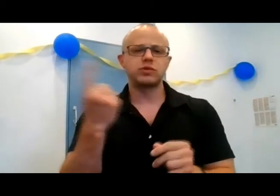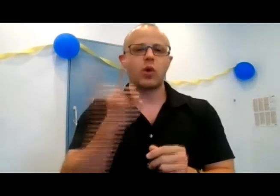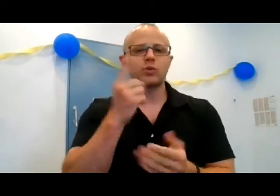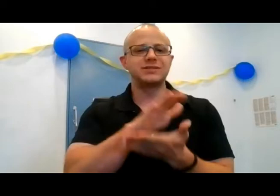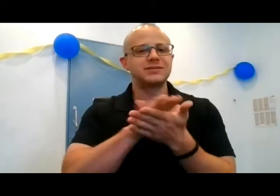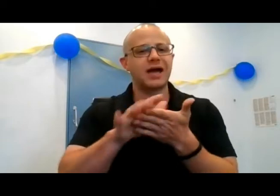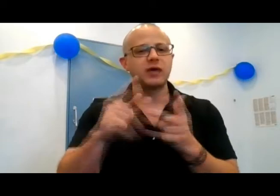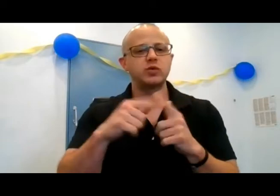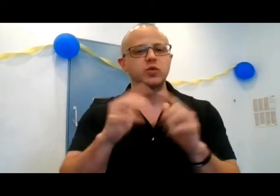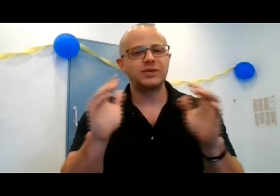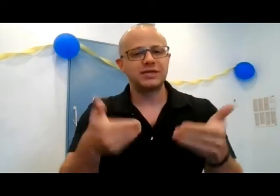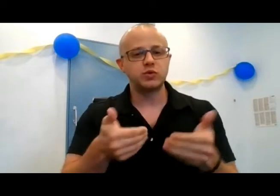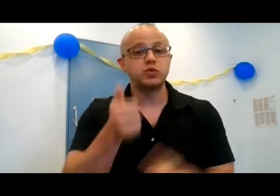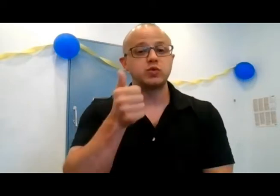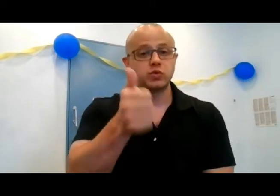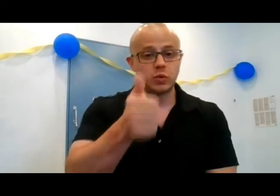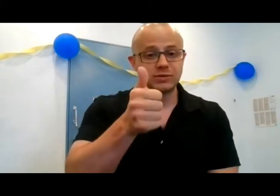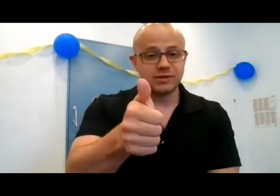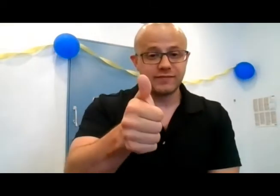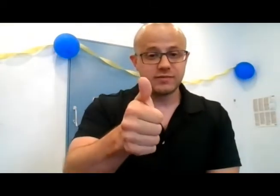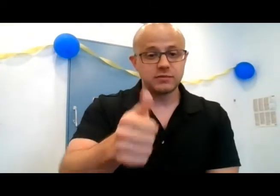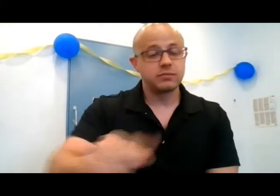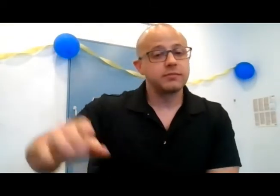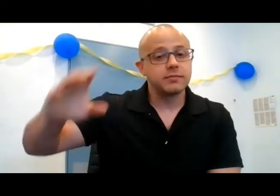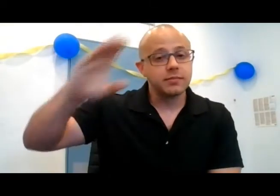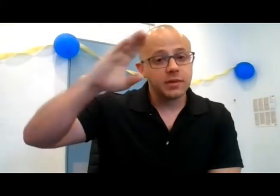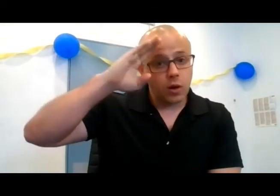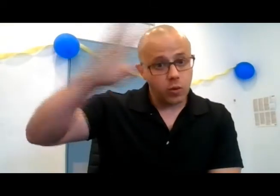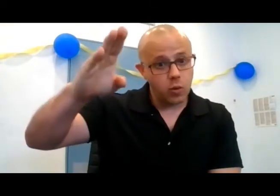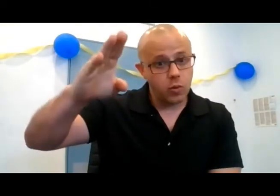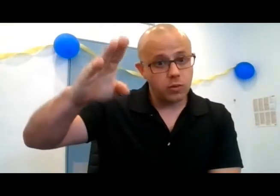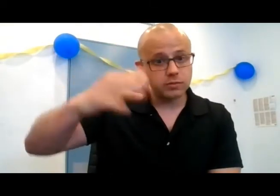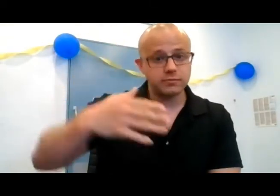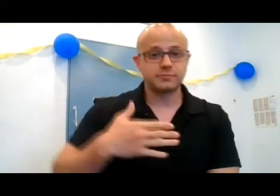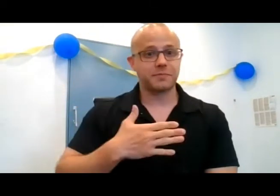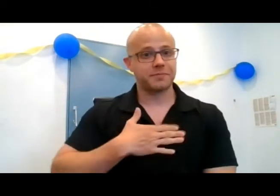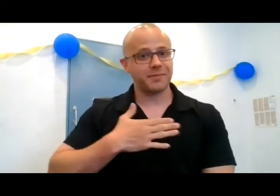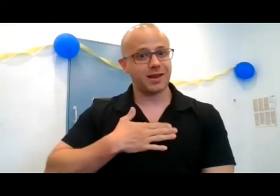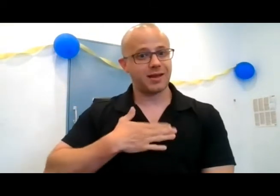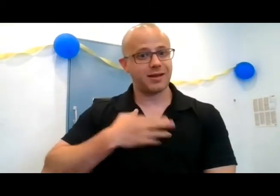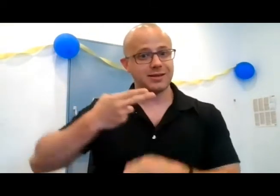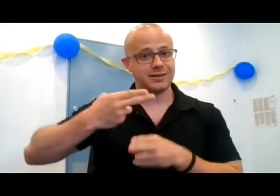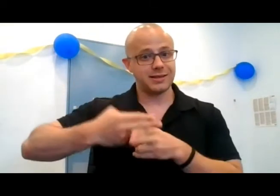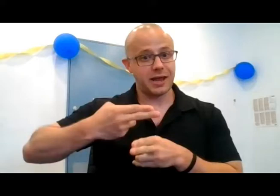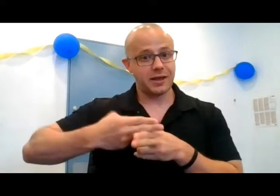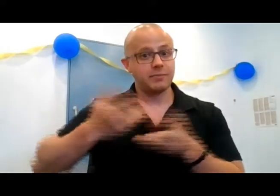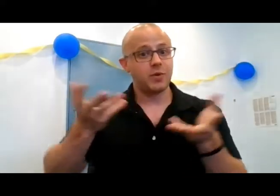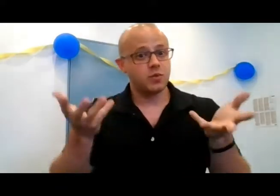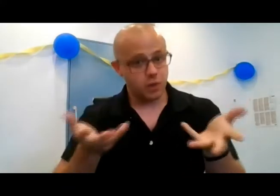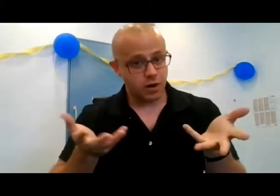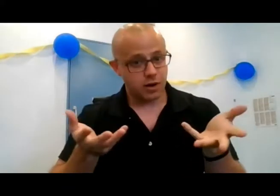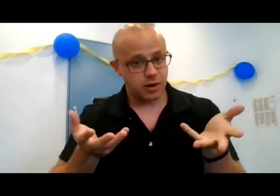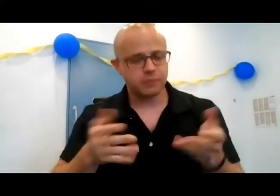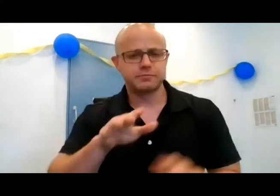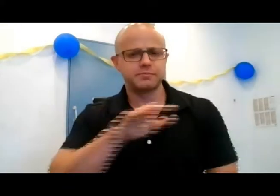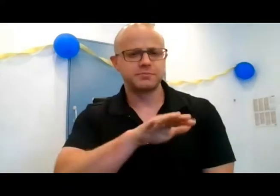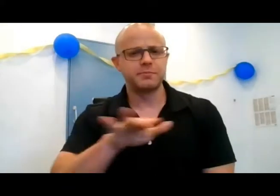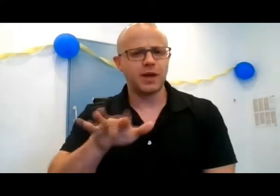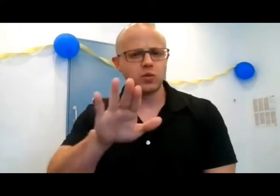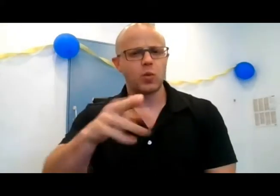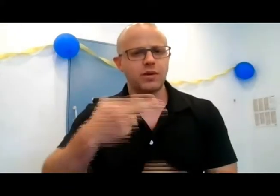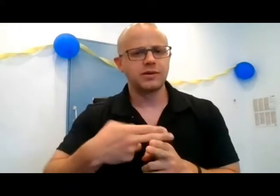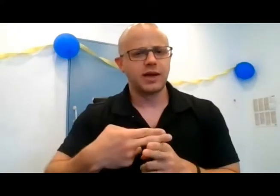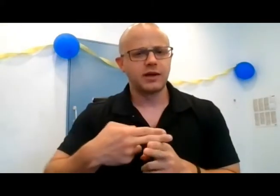When you're chatting with people, it's always nice to introduce yourself. So this is hello, my